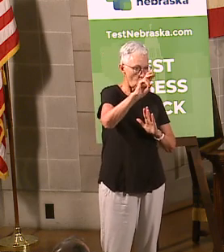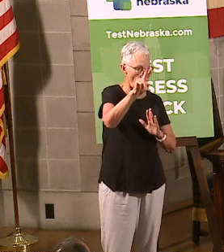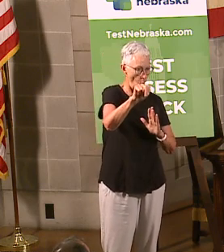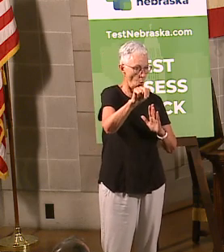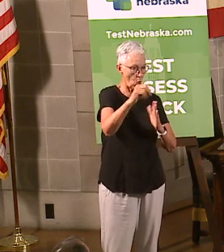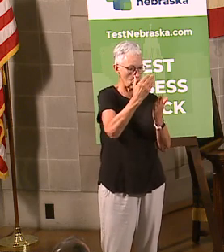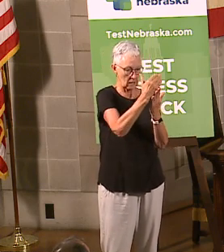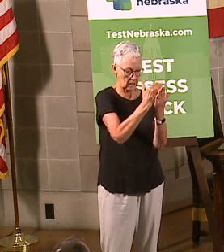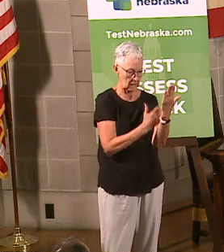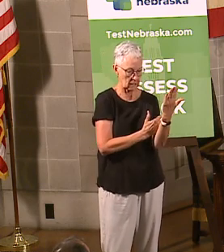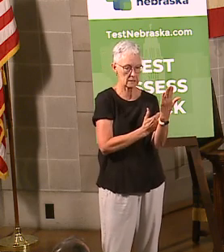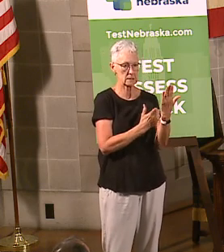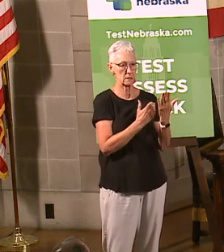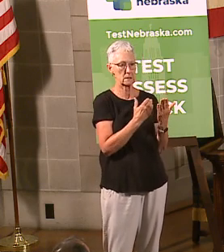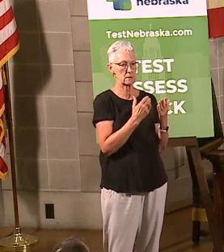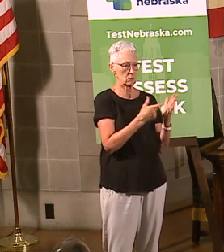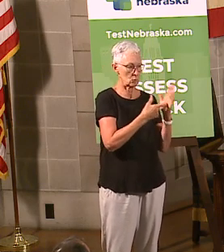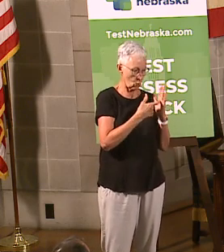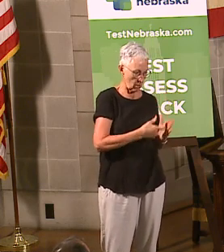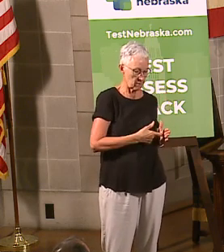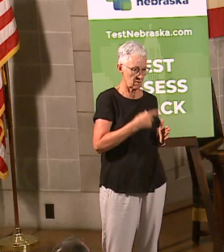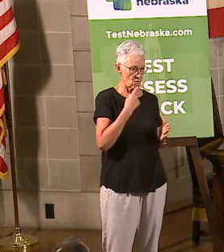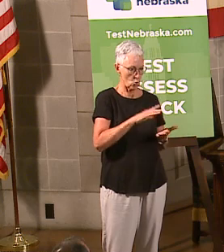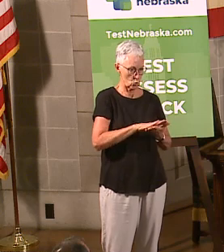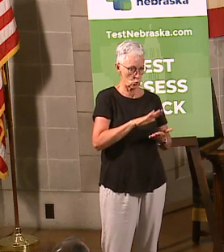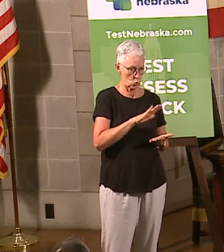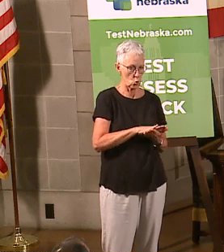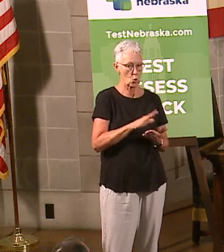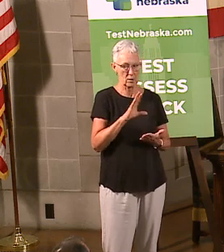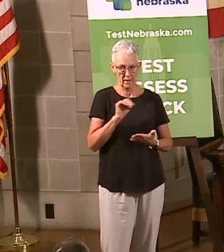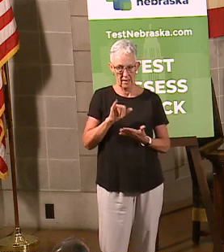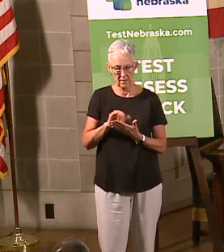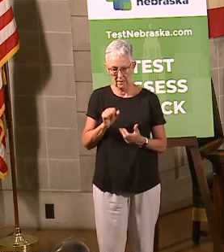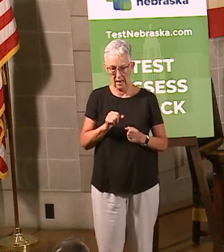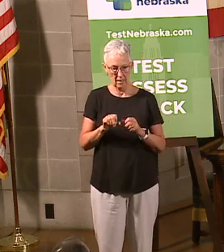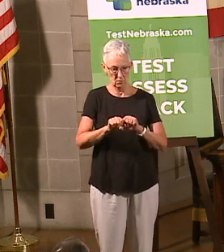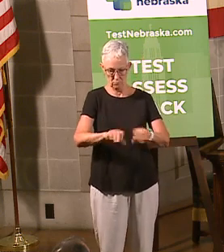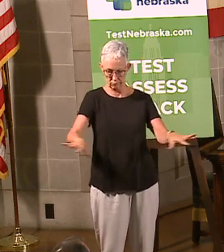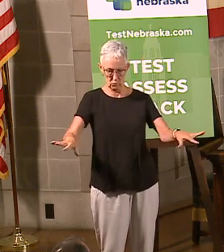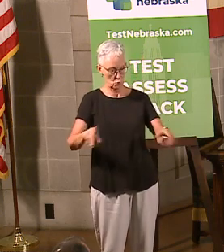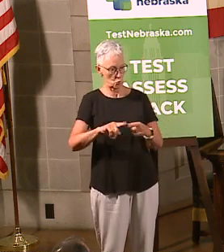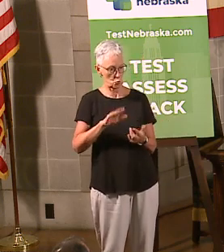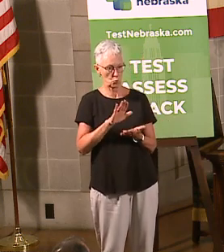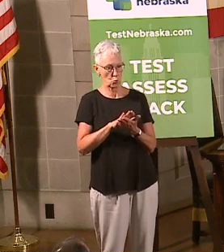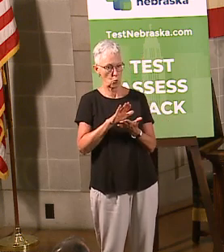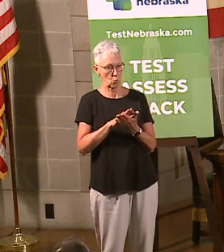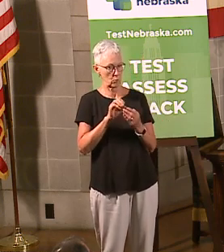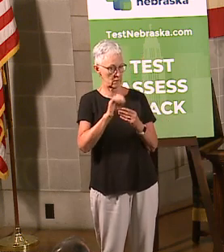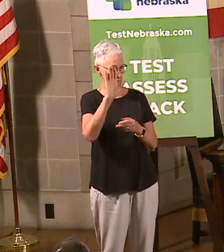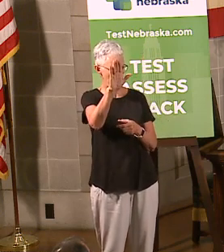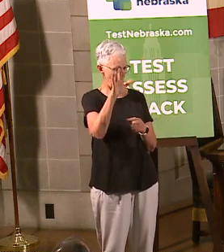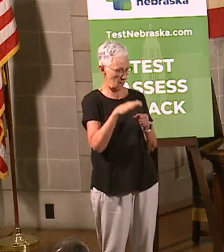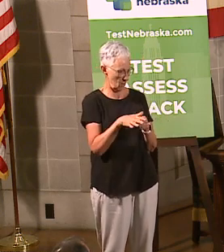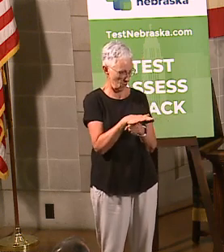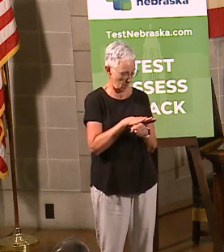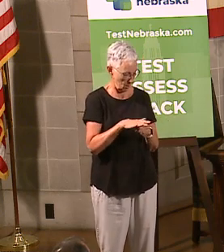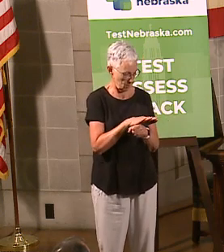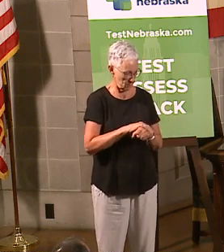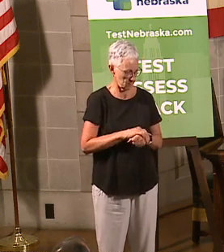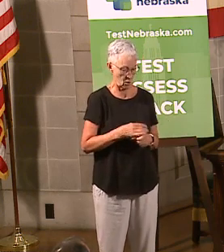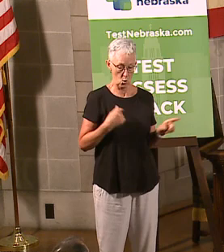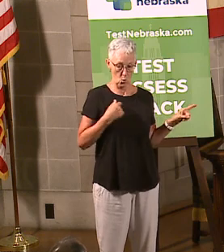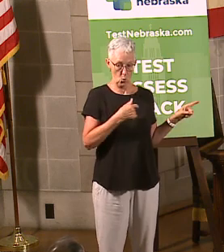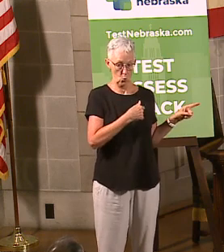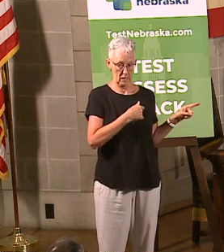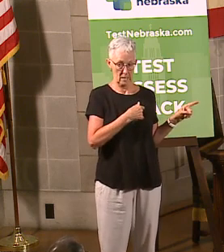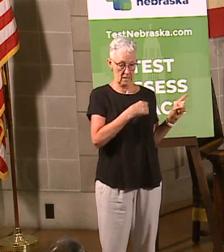ultimately driving those set of local protocols based on their input. What we continue to do is look for best practices and be able